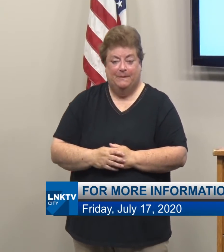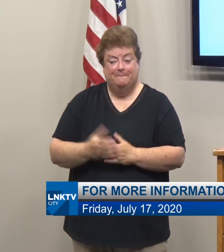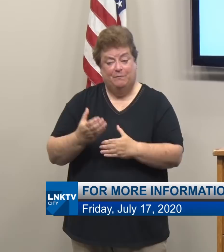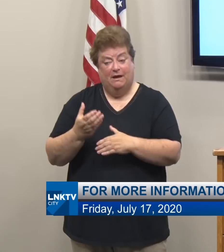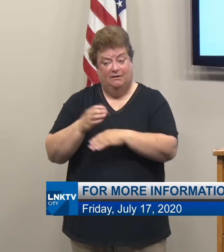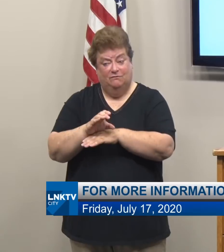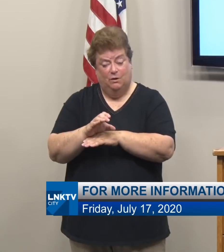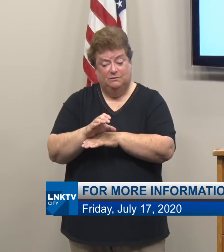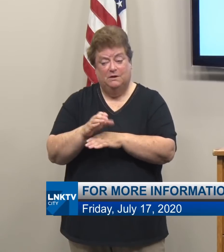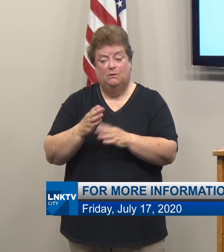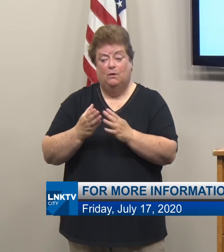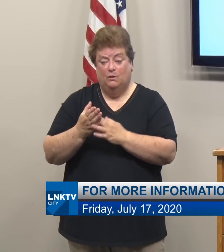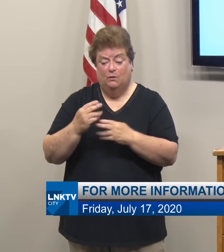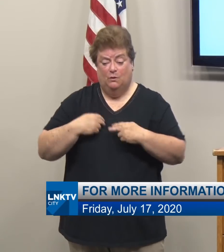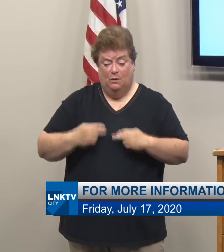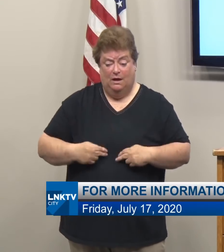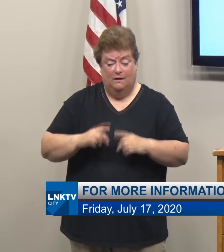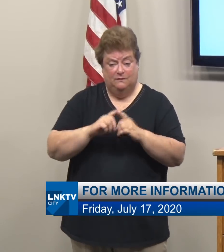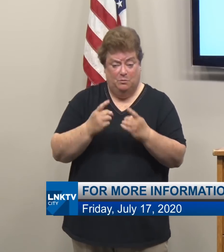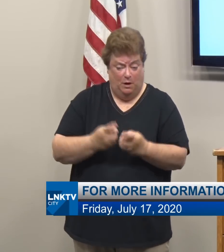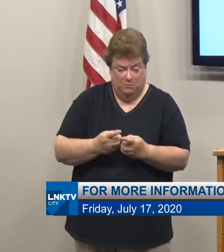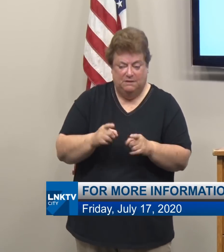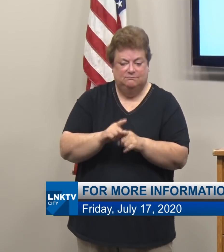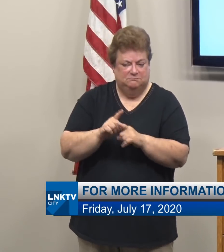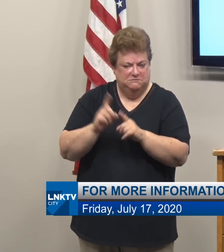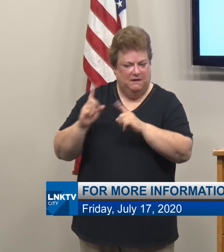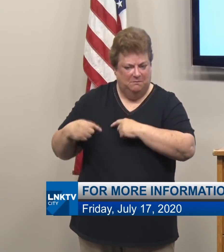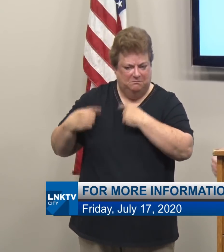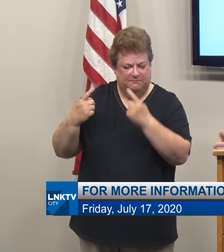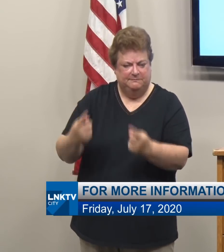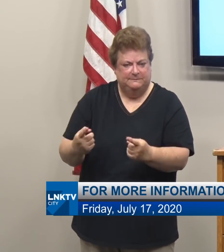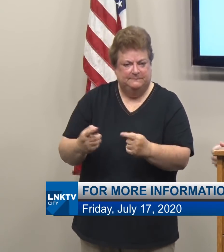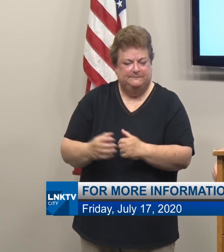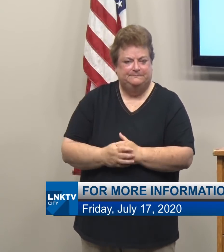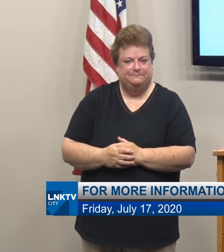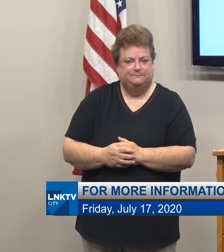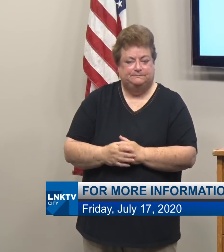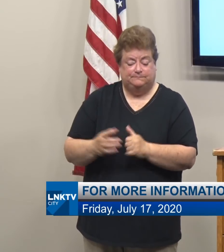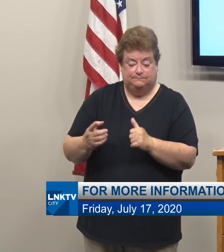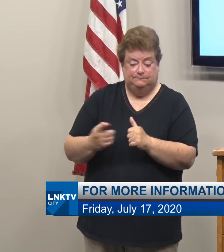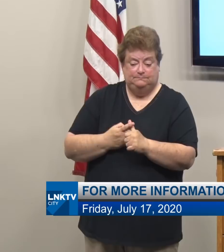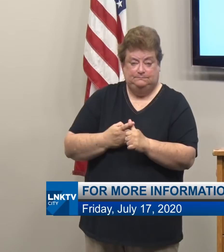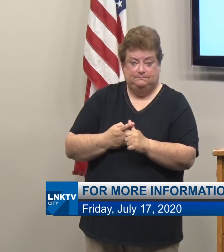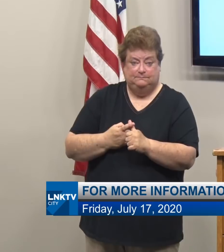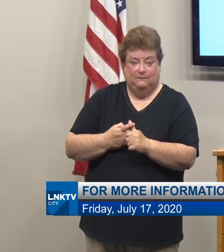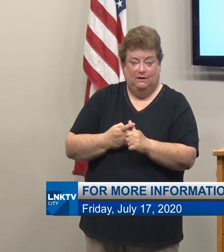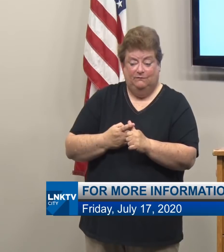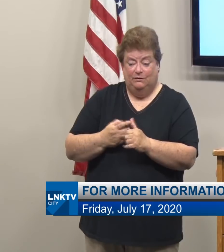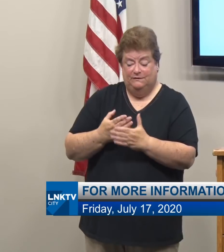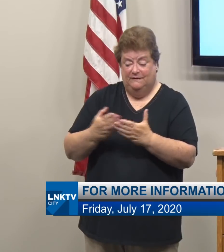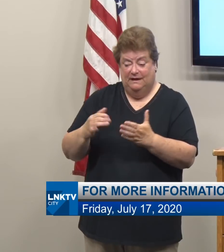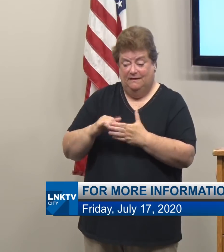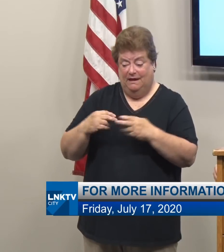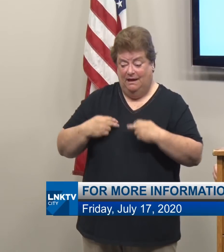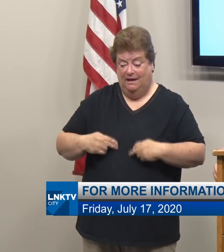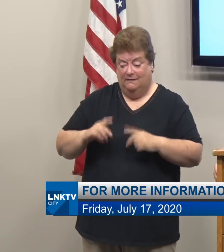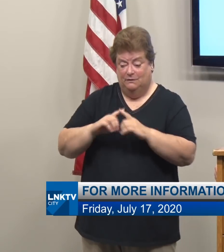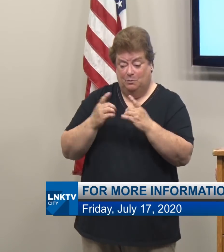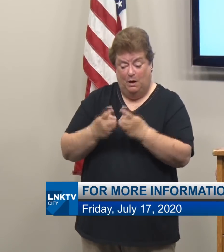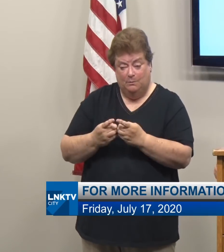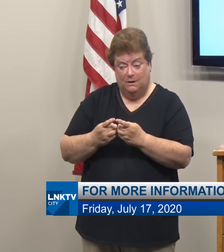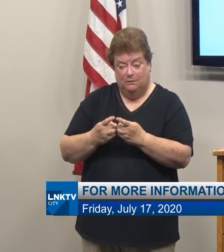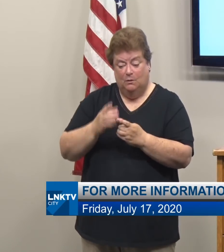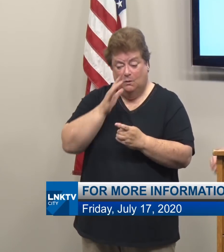would be through the health department, as it has been throughout. And the first step that the health department is going to do, as they have on